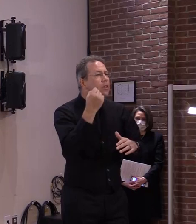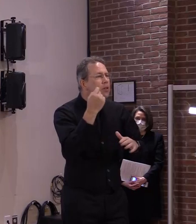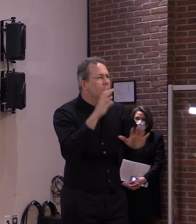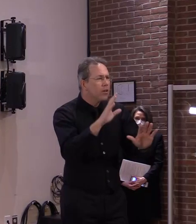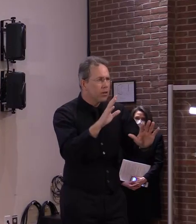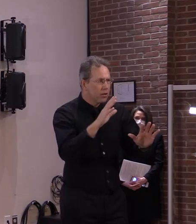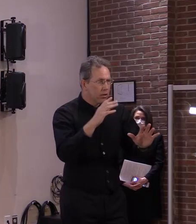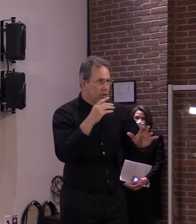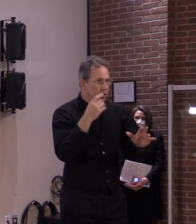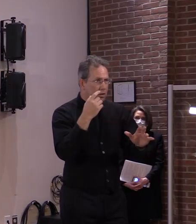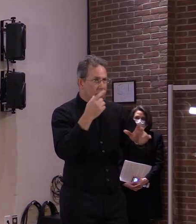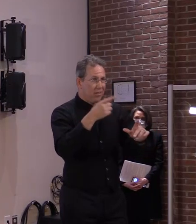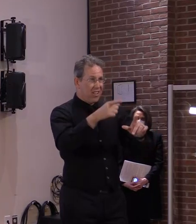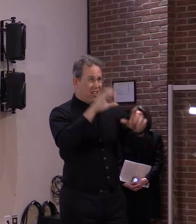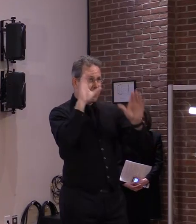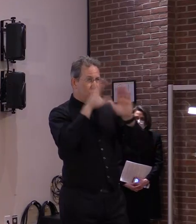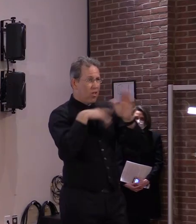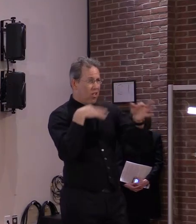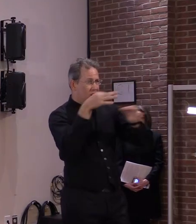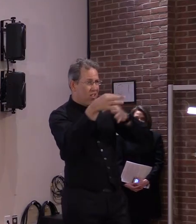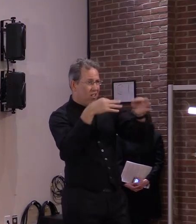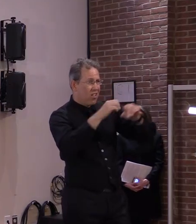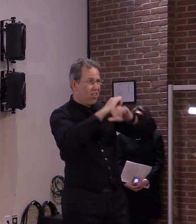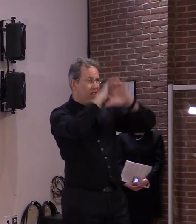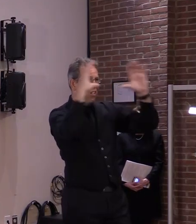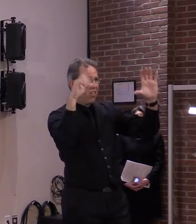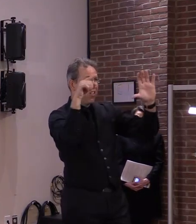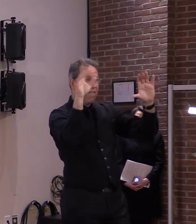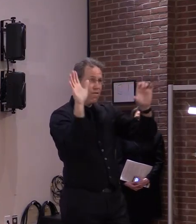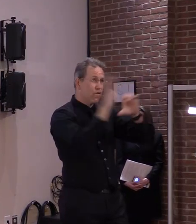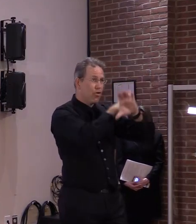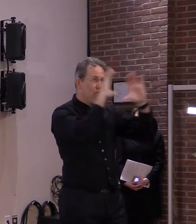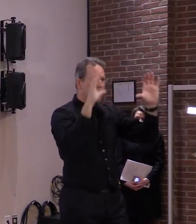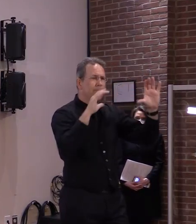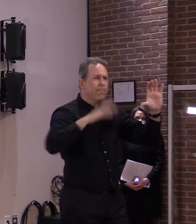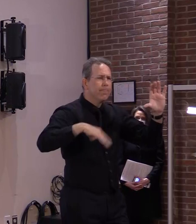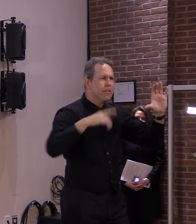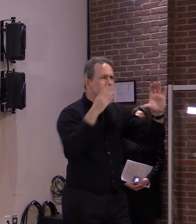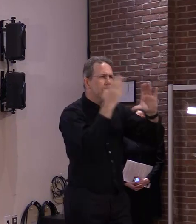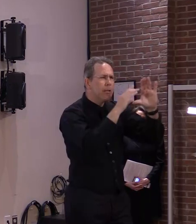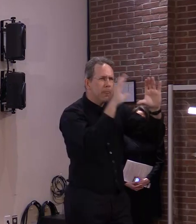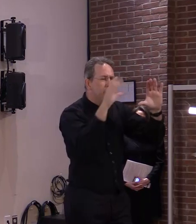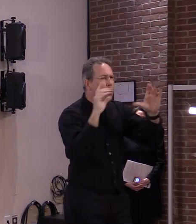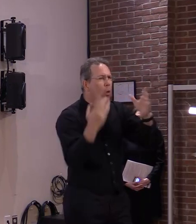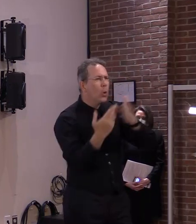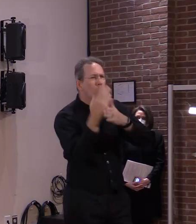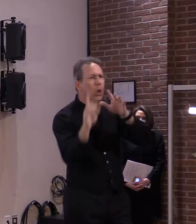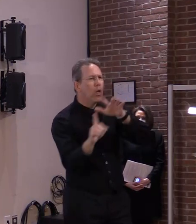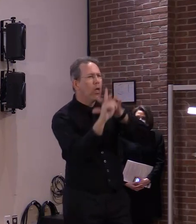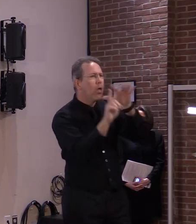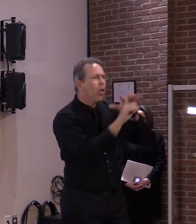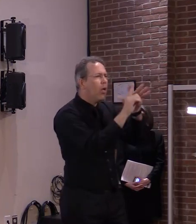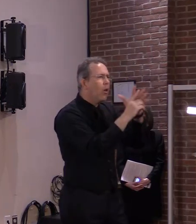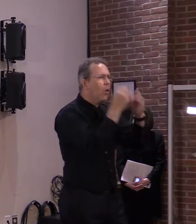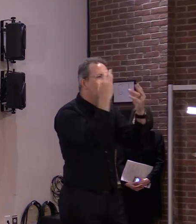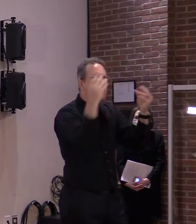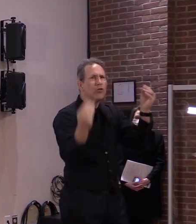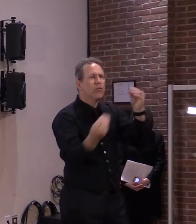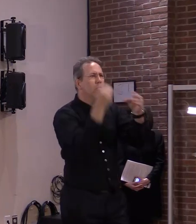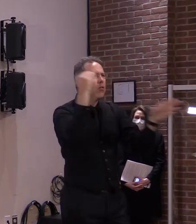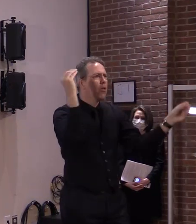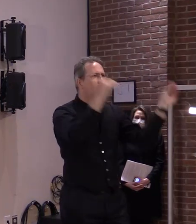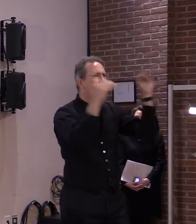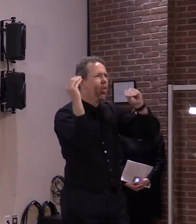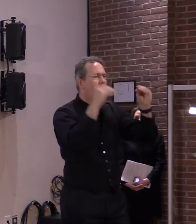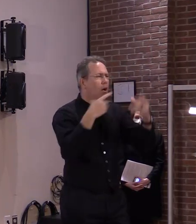breakthrough cases not identified because some people don't get tested. But it's important to note that these are still